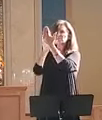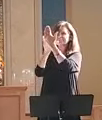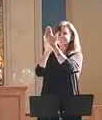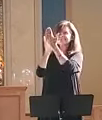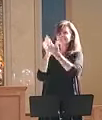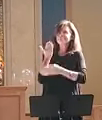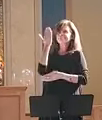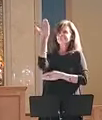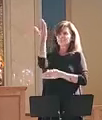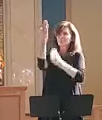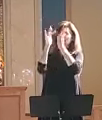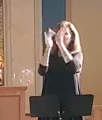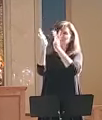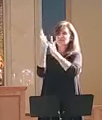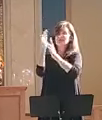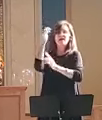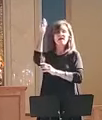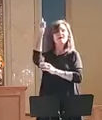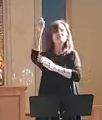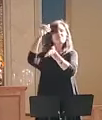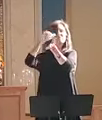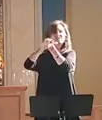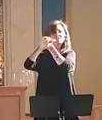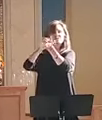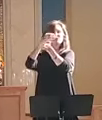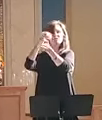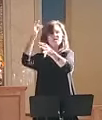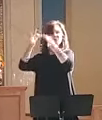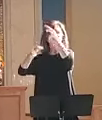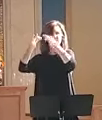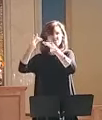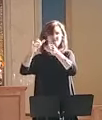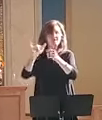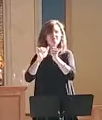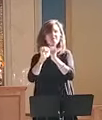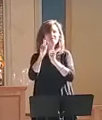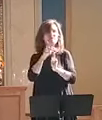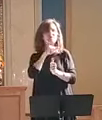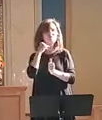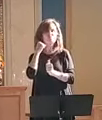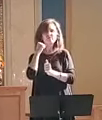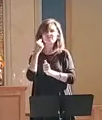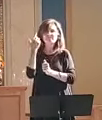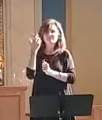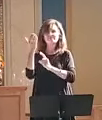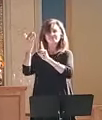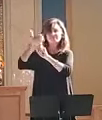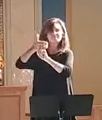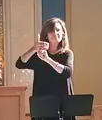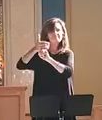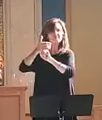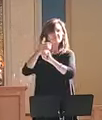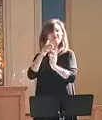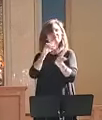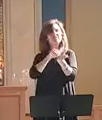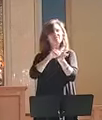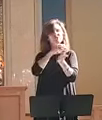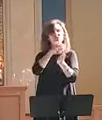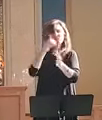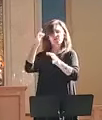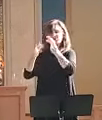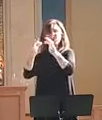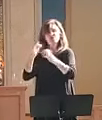to Jesus, the physician and judge. That's how the priest stands as the physician and judge of